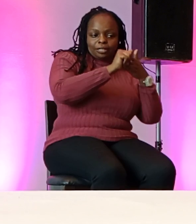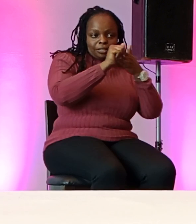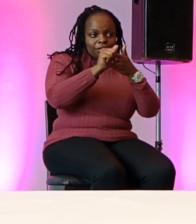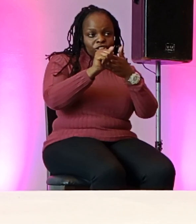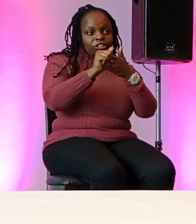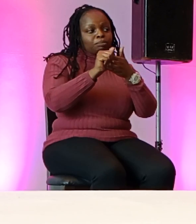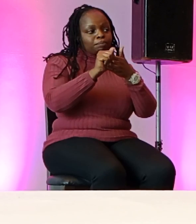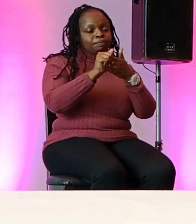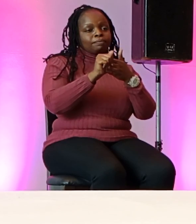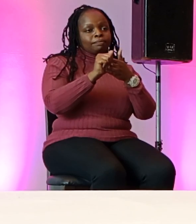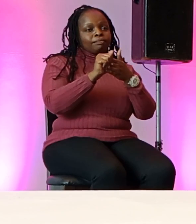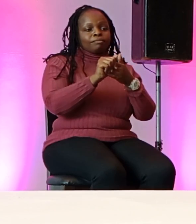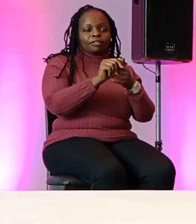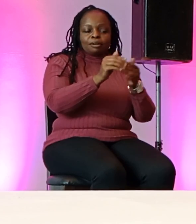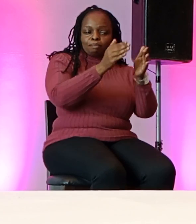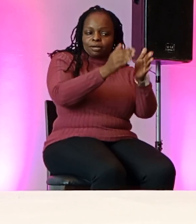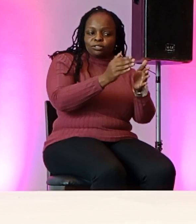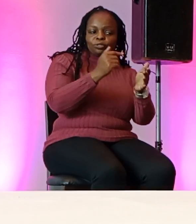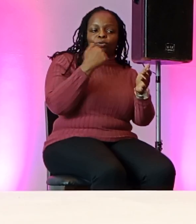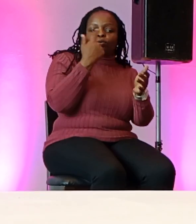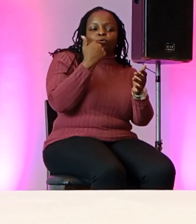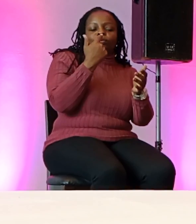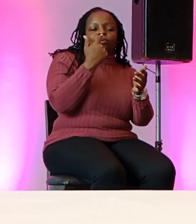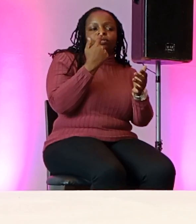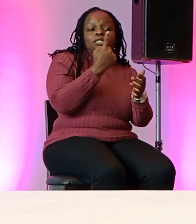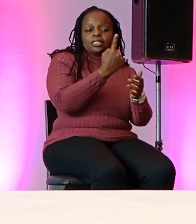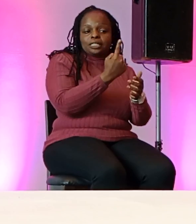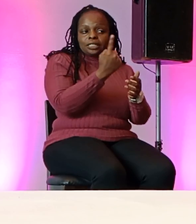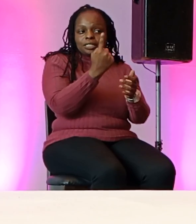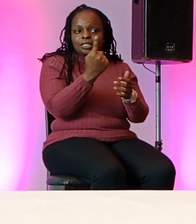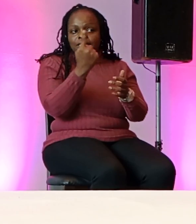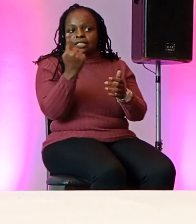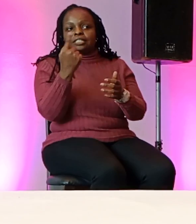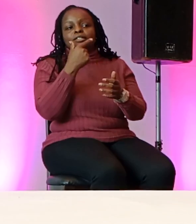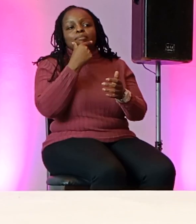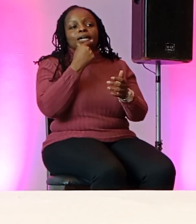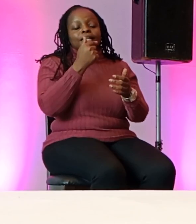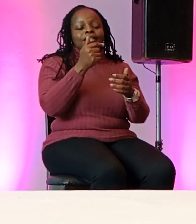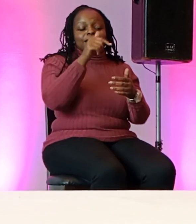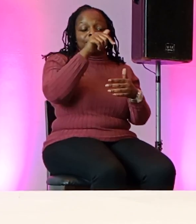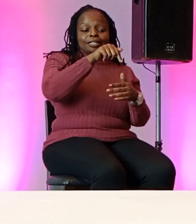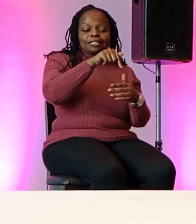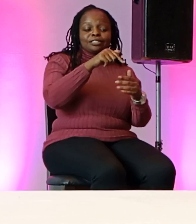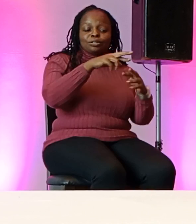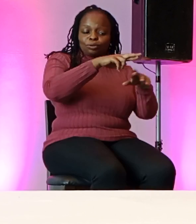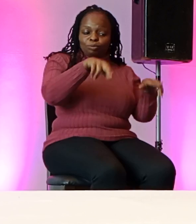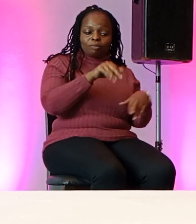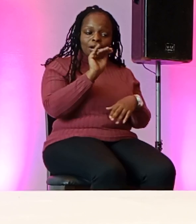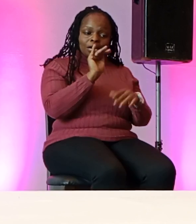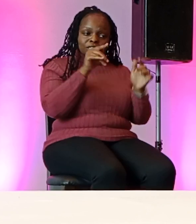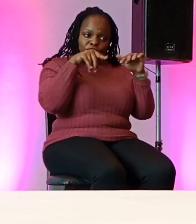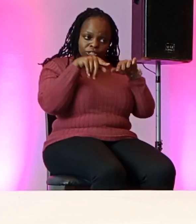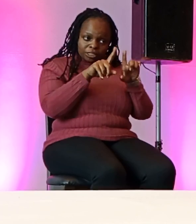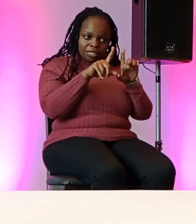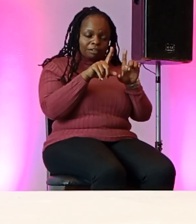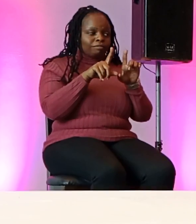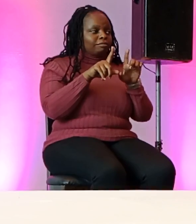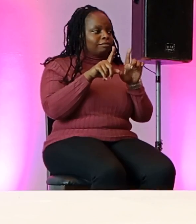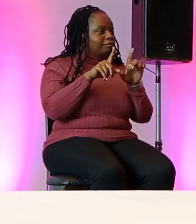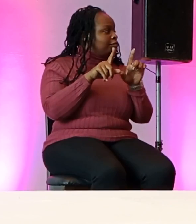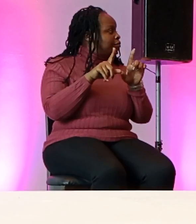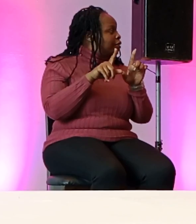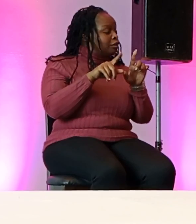her who is every woman in this room and beyond, we ask ourselves, how do we